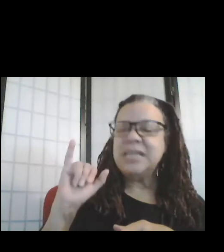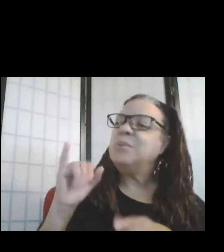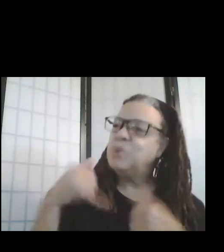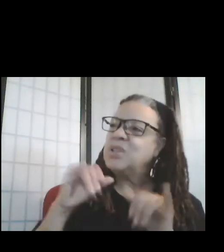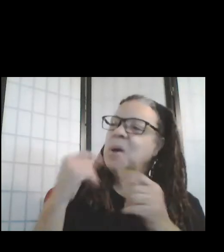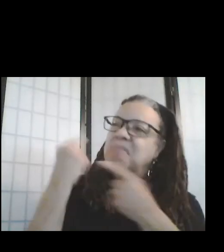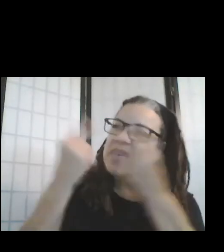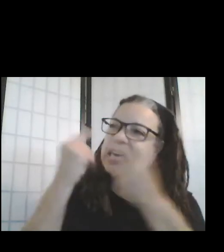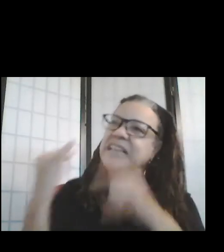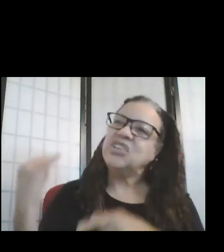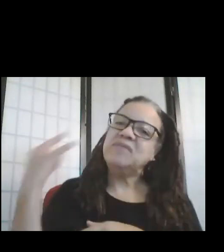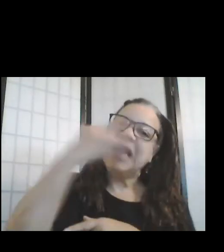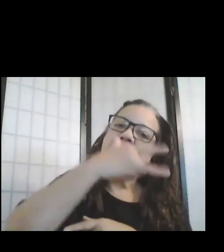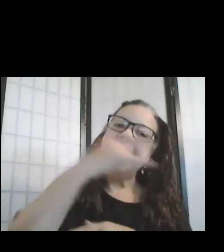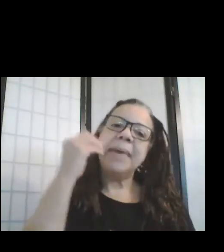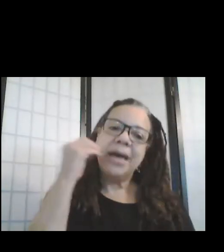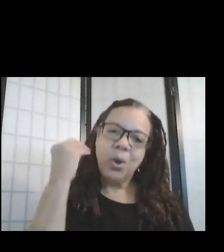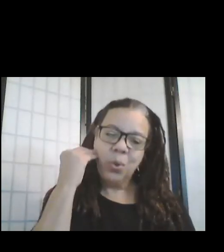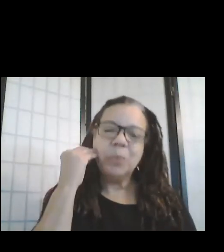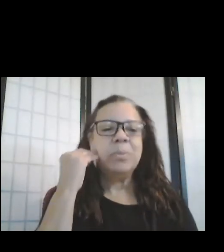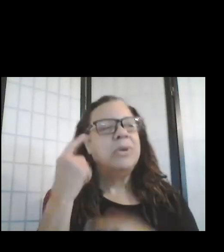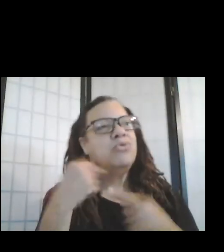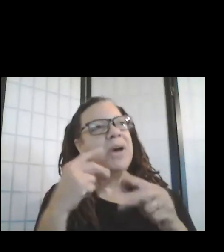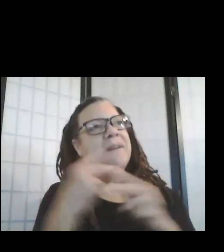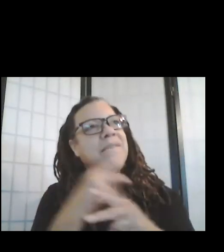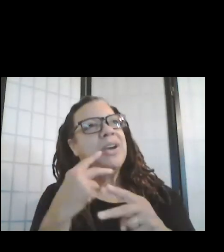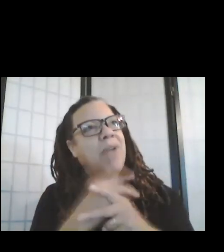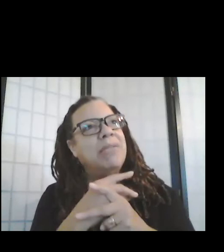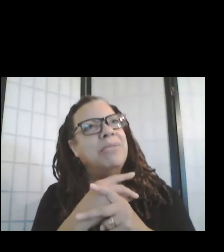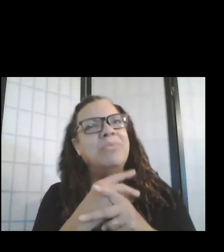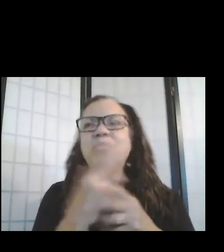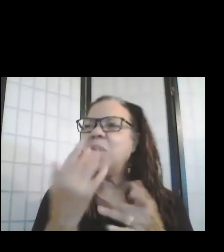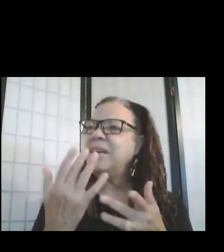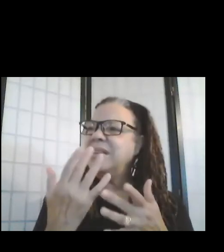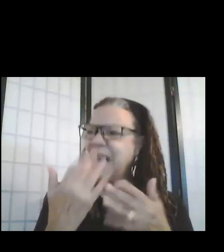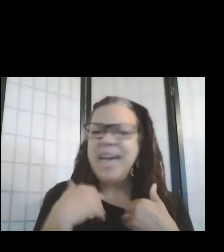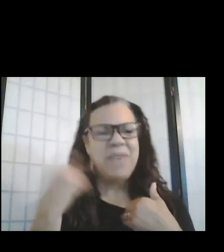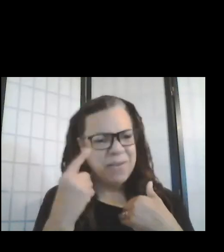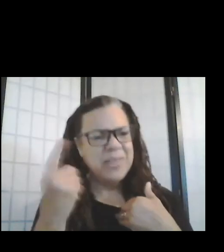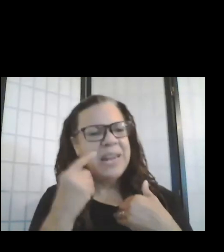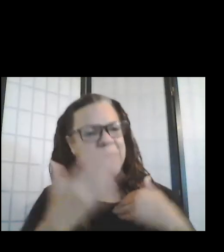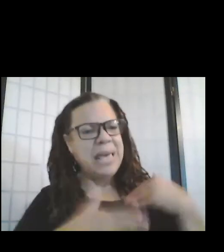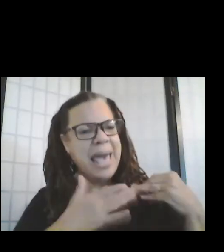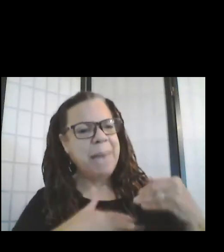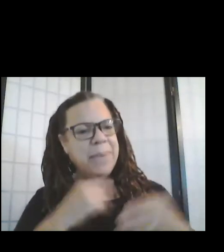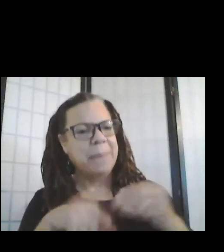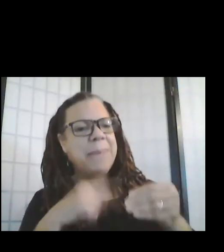flies back to Seattle, trying to figure out that, wait a sec, I've got everything to be grateful for. So,